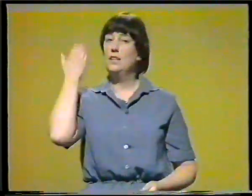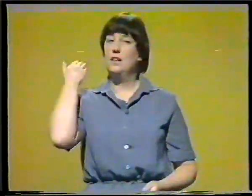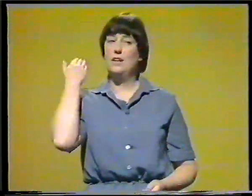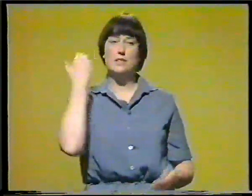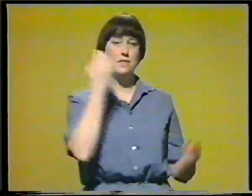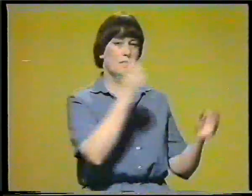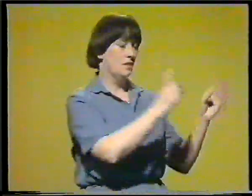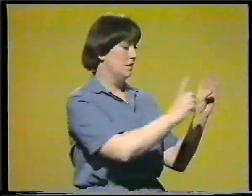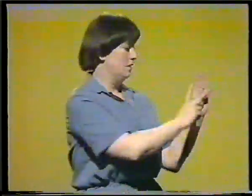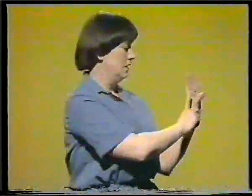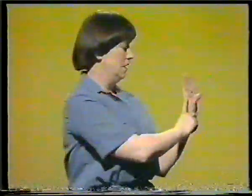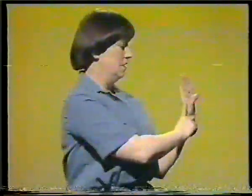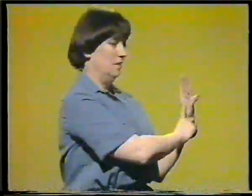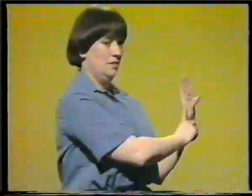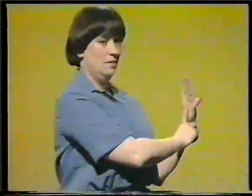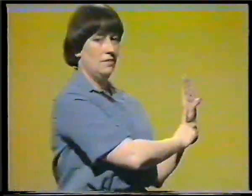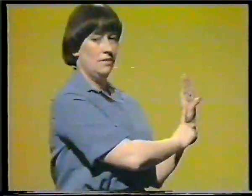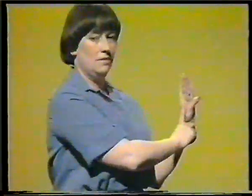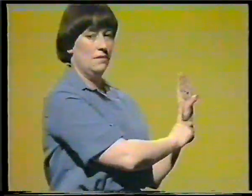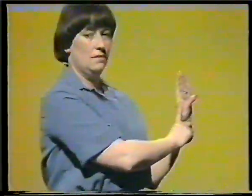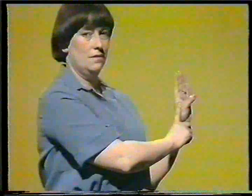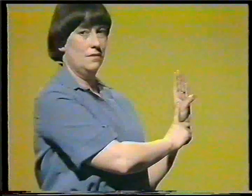Last year.